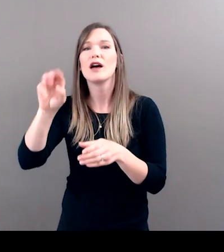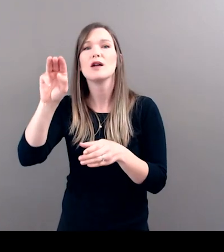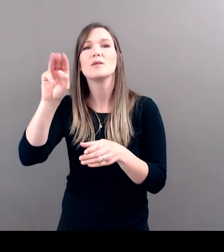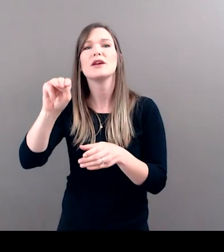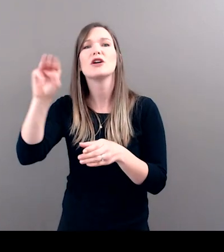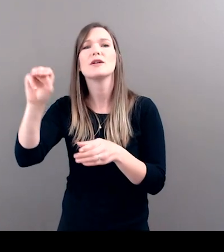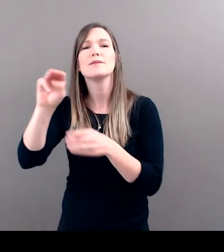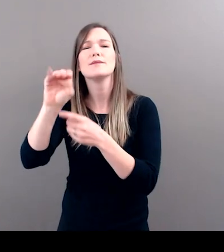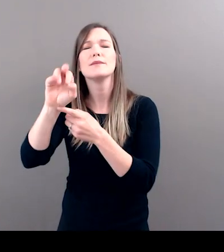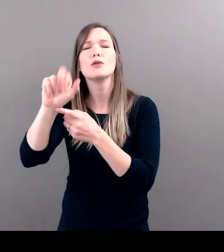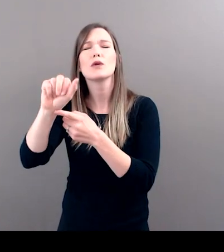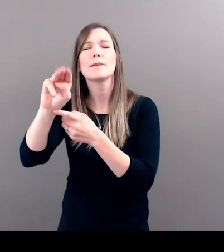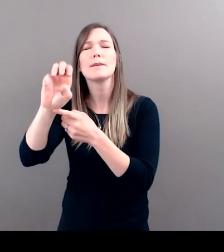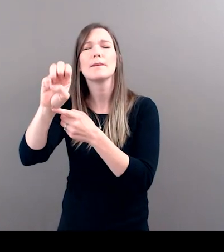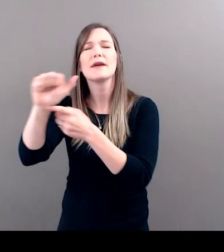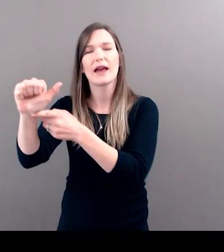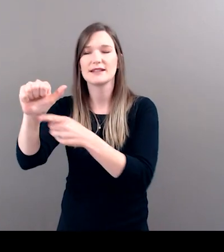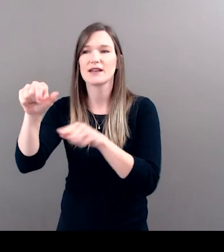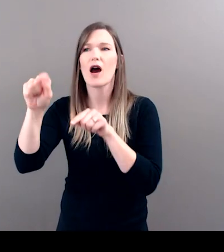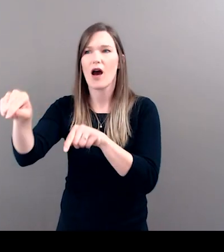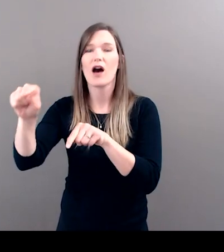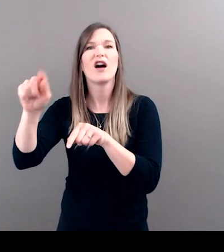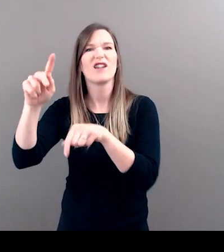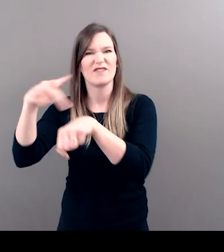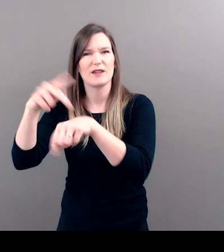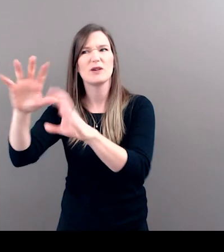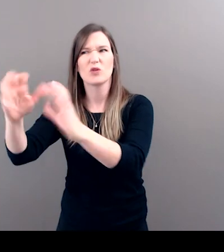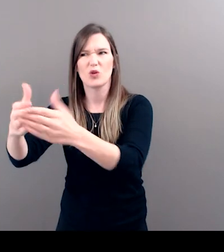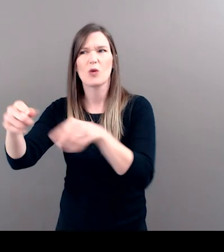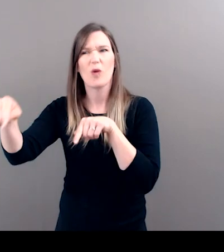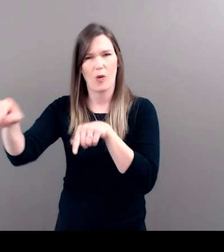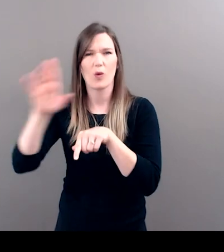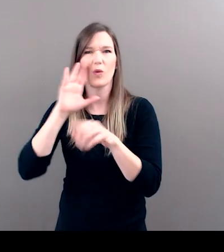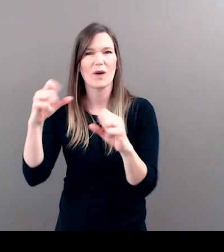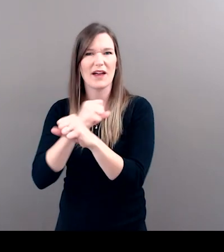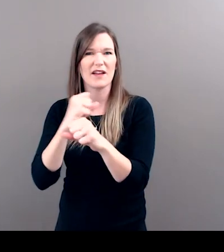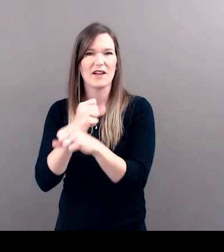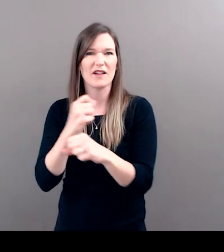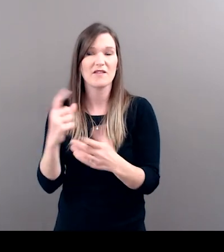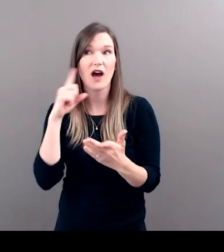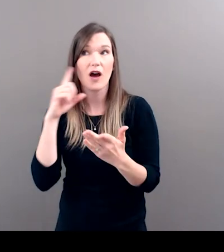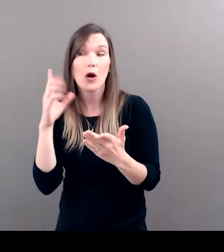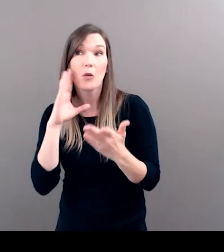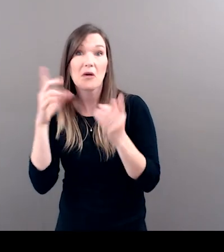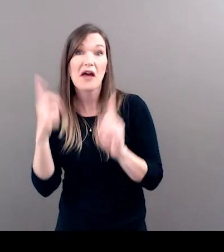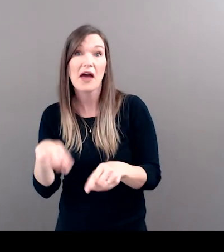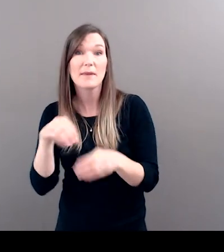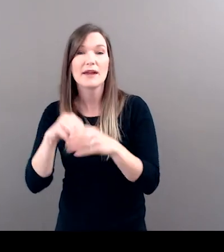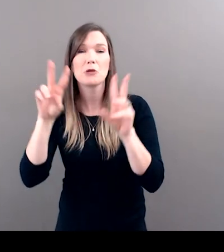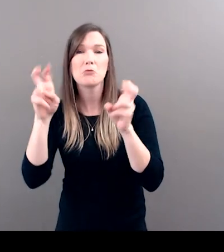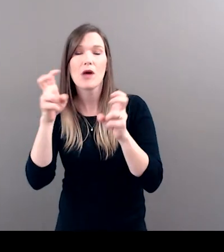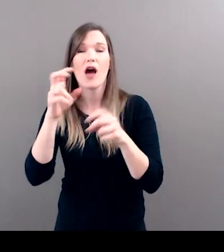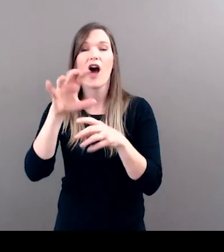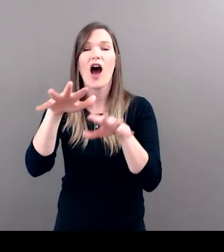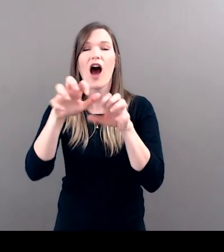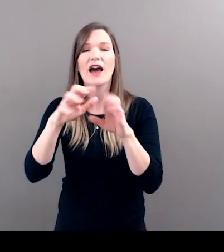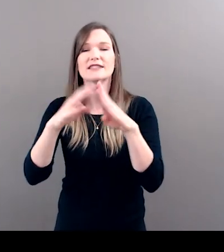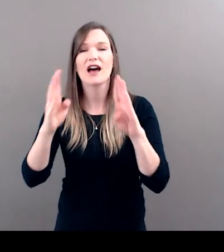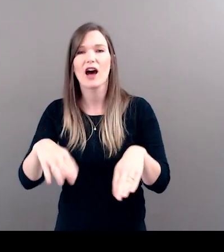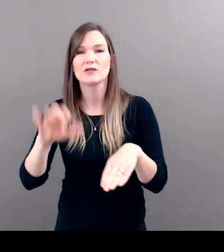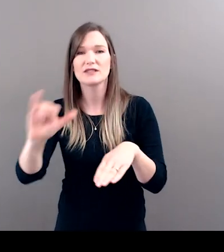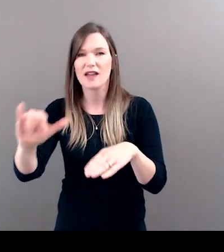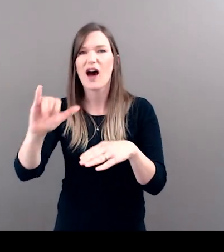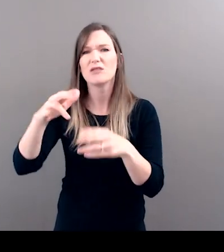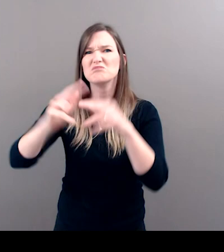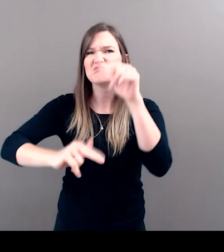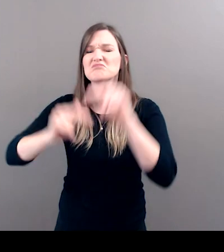house. It was an ice arena right in Mira Mesa. So I figured I'm going to go. So I go up to the ice house, and I'm going to go in and break up this fight. Now, all the Filipino kids that I